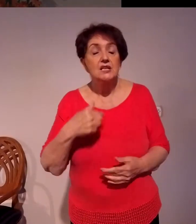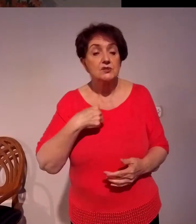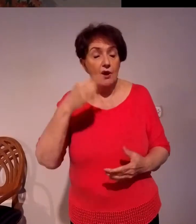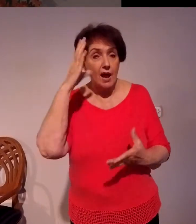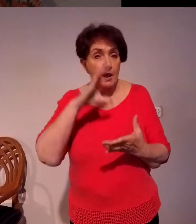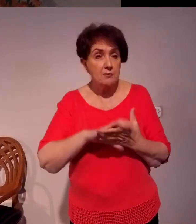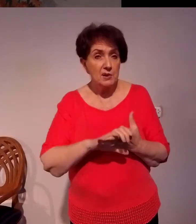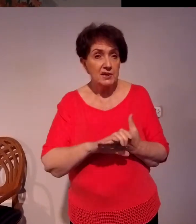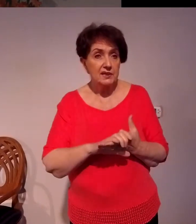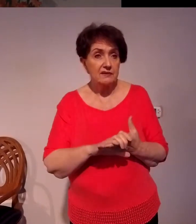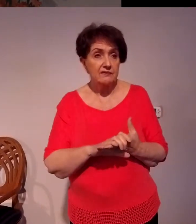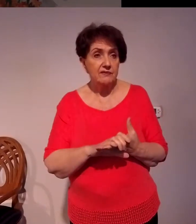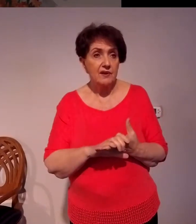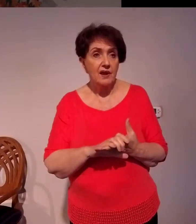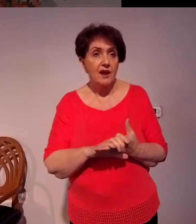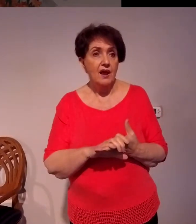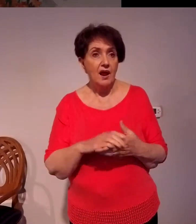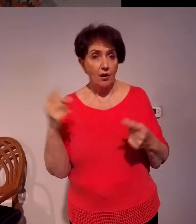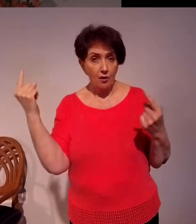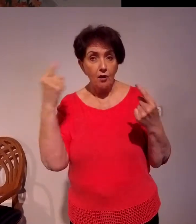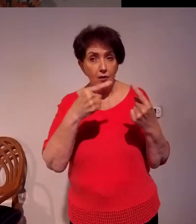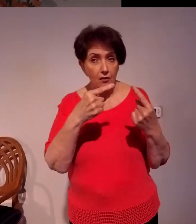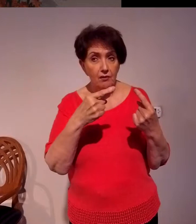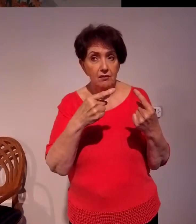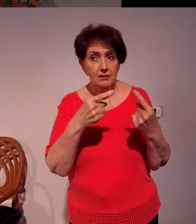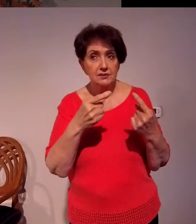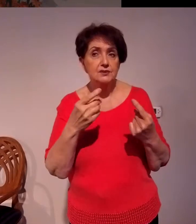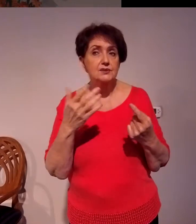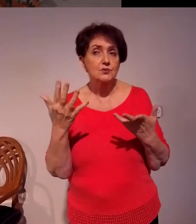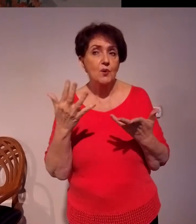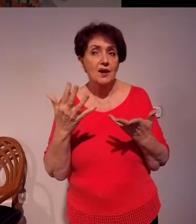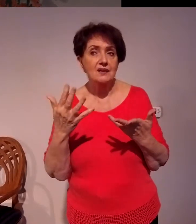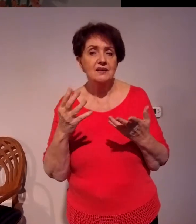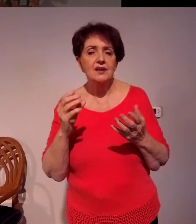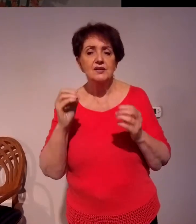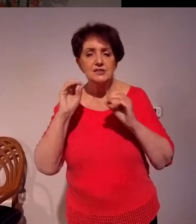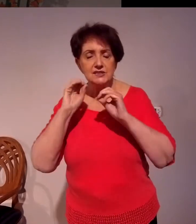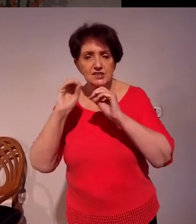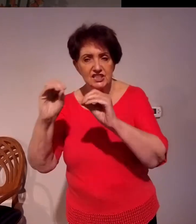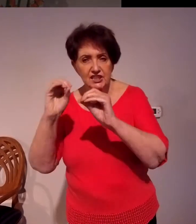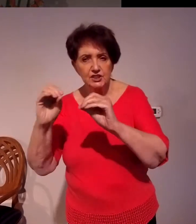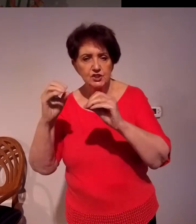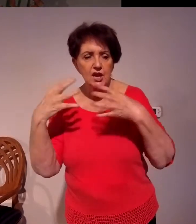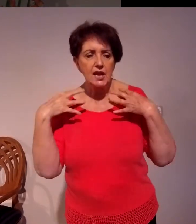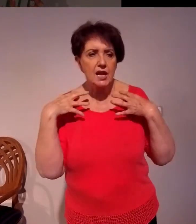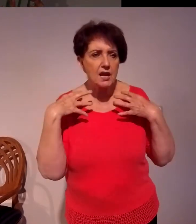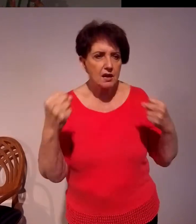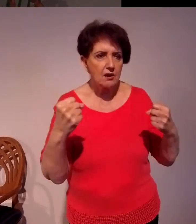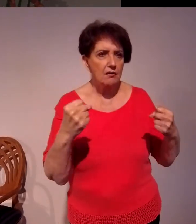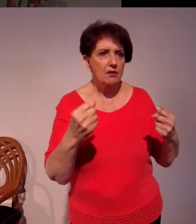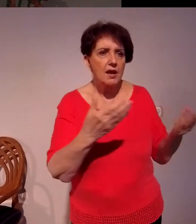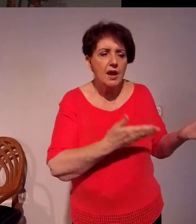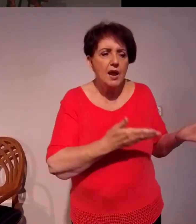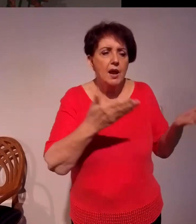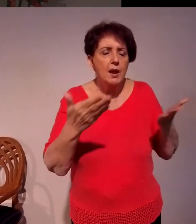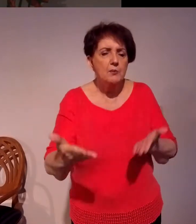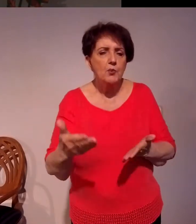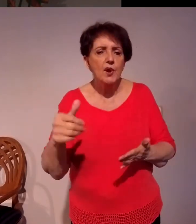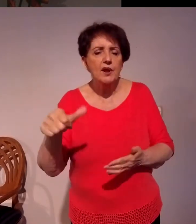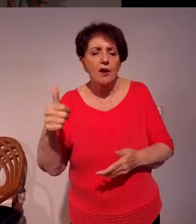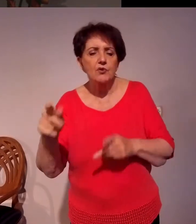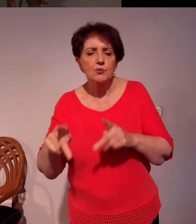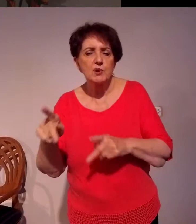our Great Commission is to go, teach, heal, and bring other people